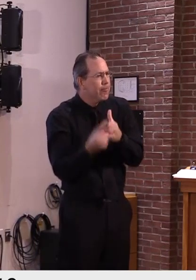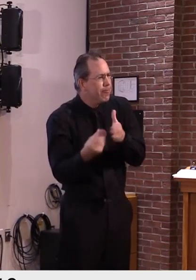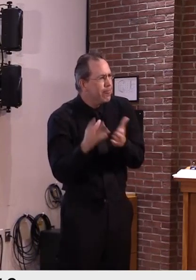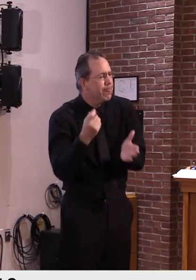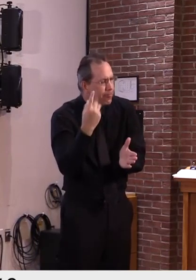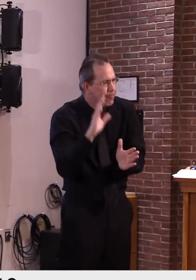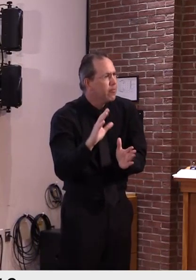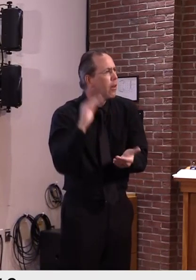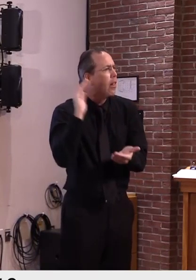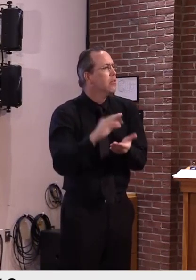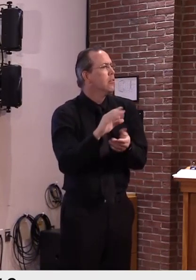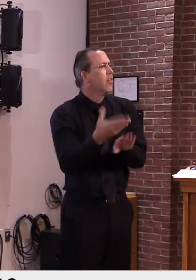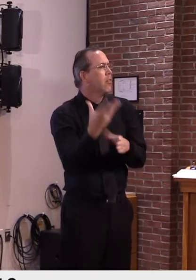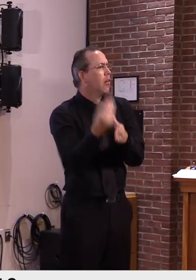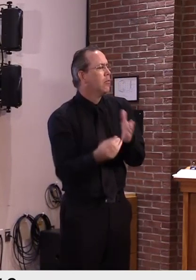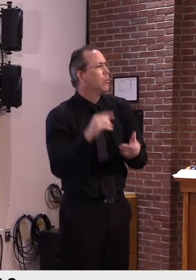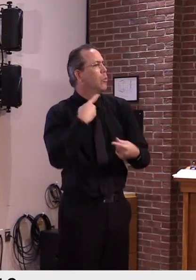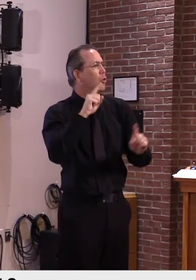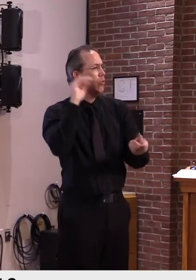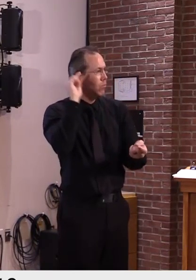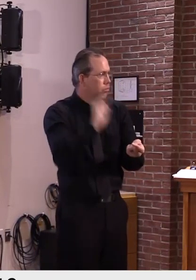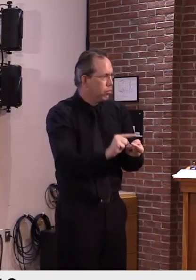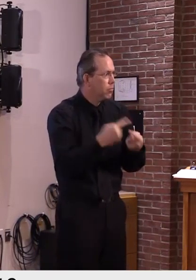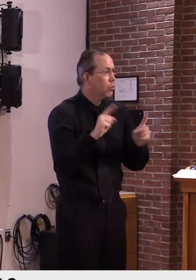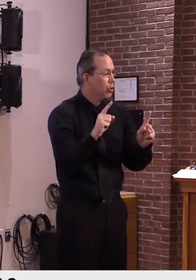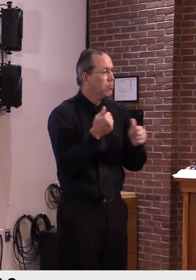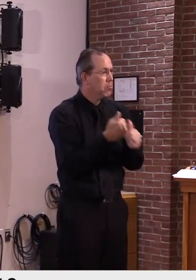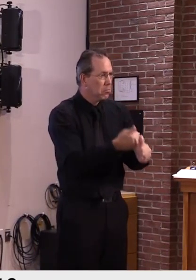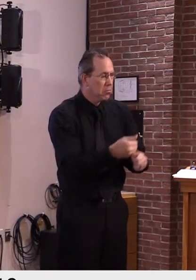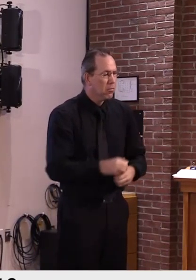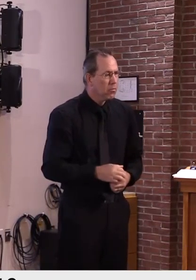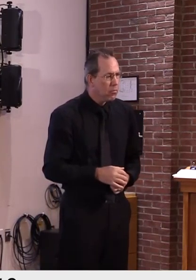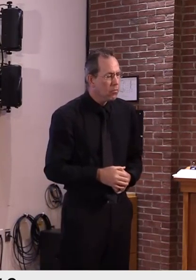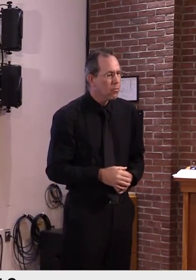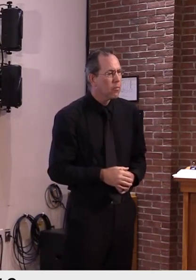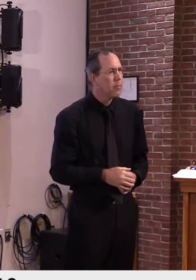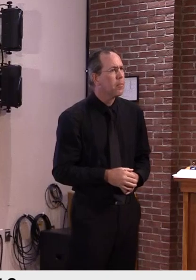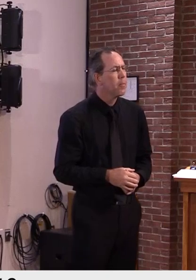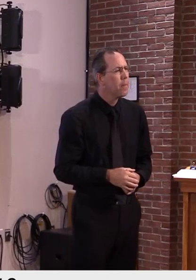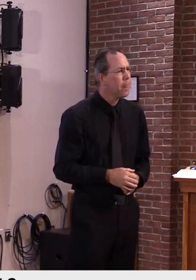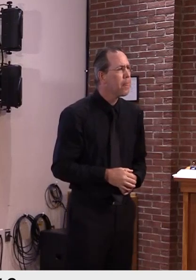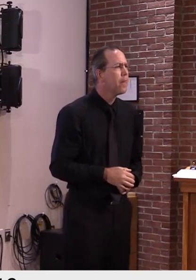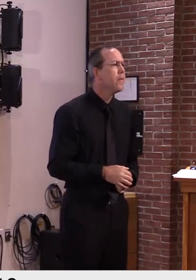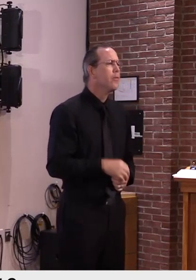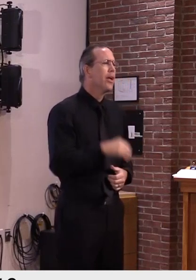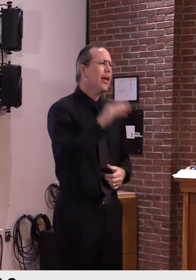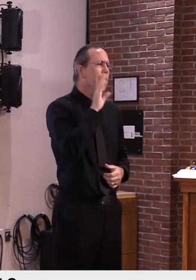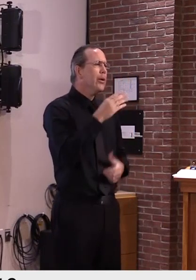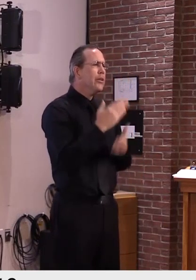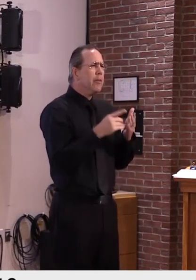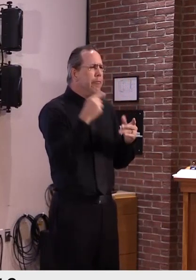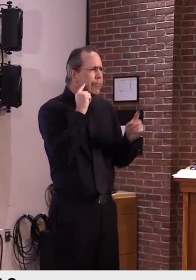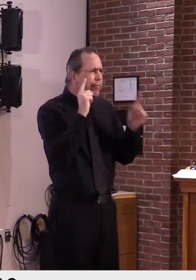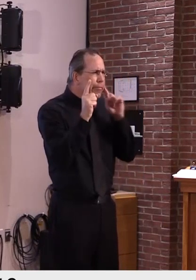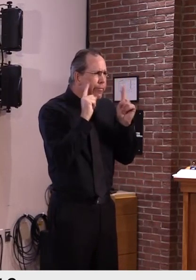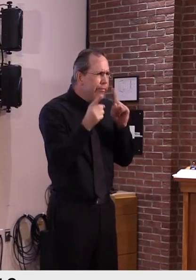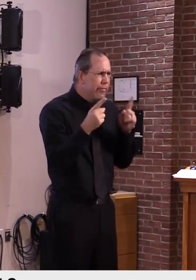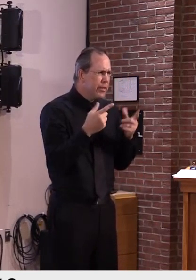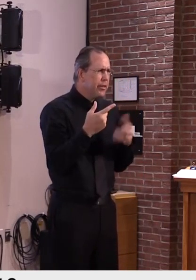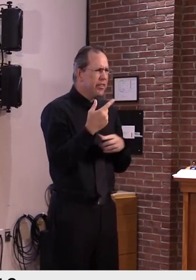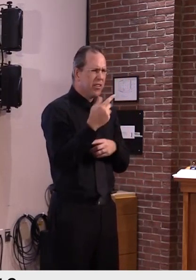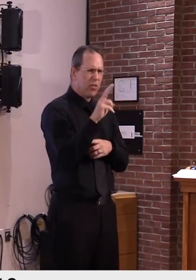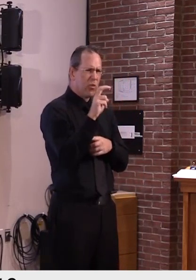thing. Wanting to point out also, we hear some discussion about, you know, who makes up the 200,000 deaths. Are these people that